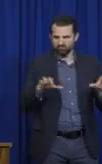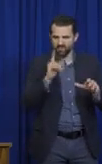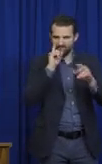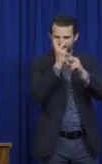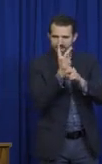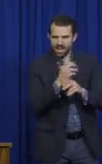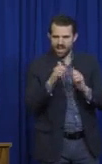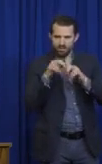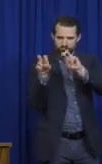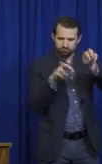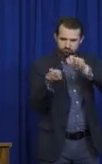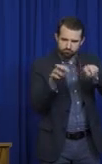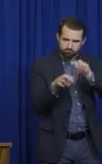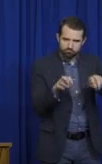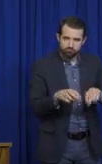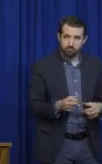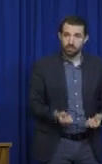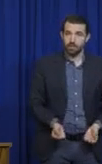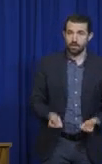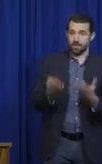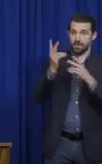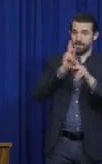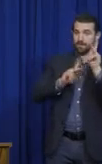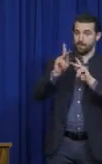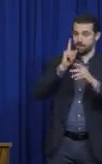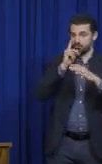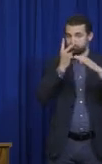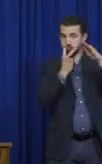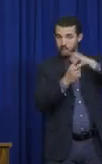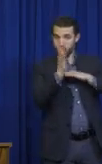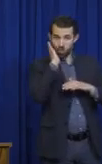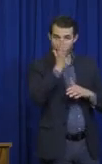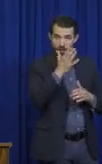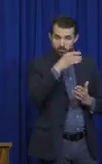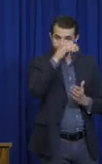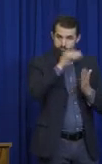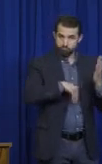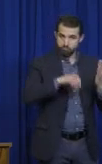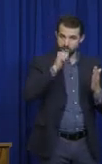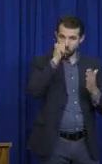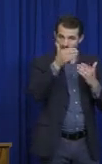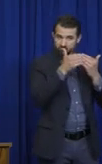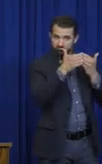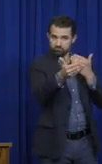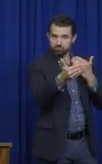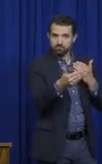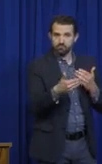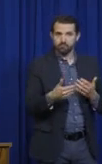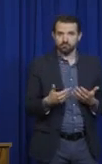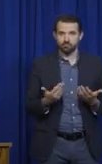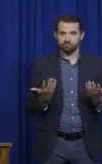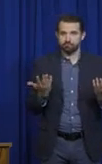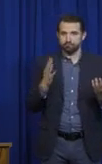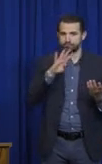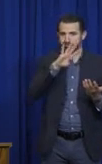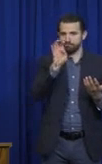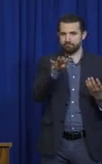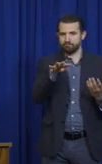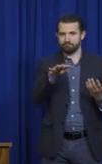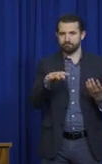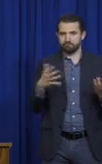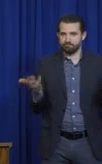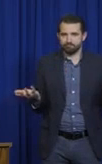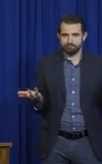many people could be applying as of tomorrow, we don't collect that kind of data. Our data